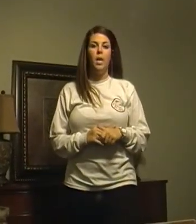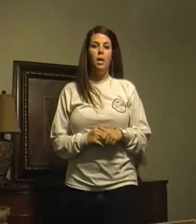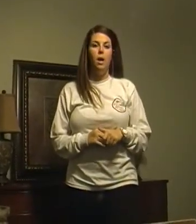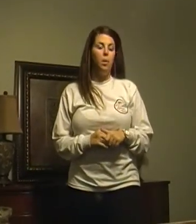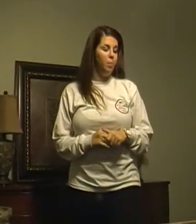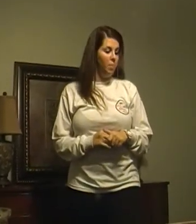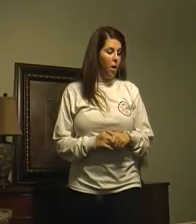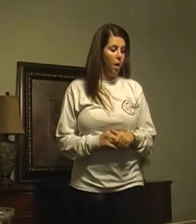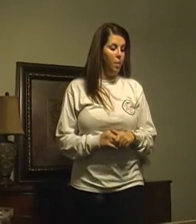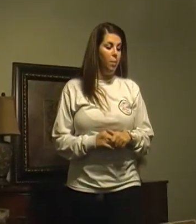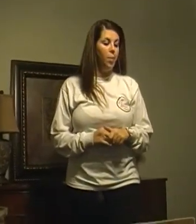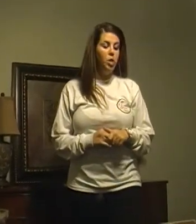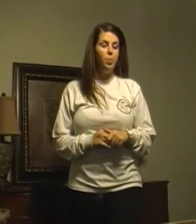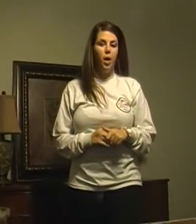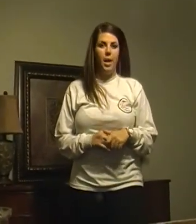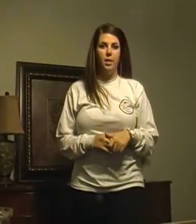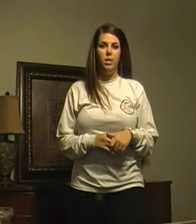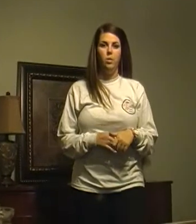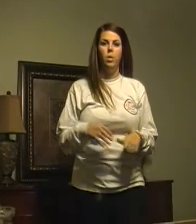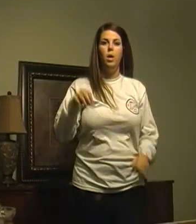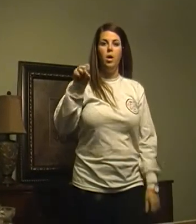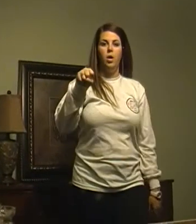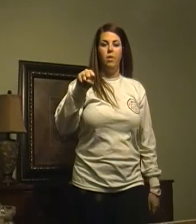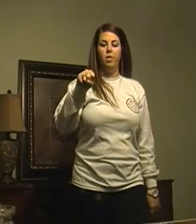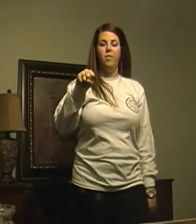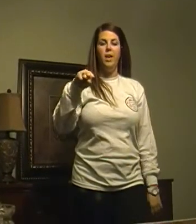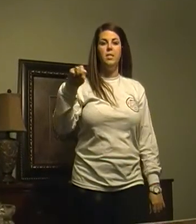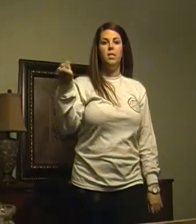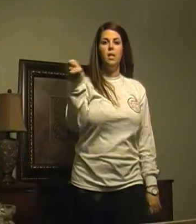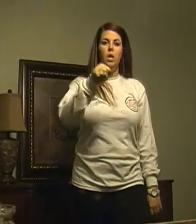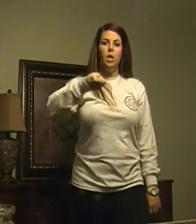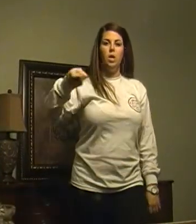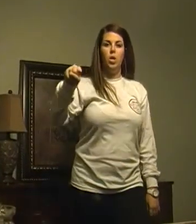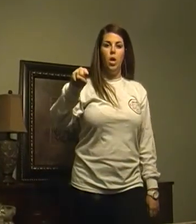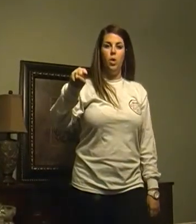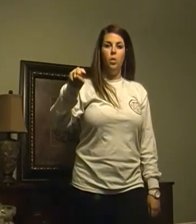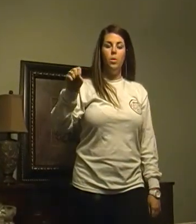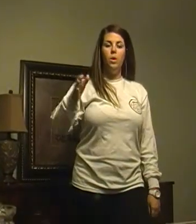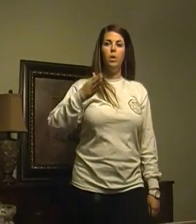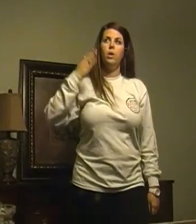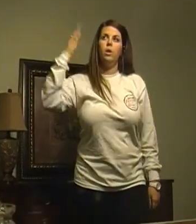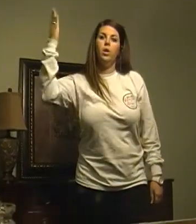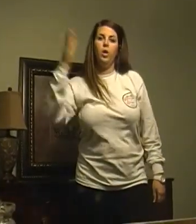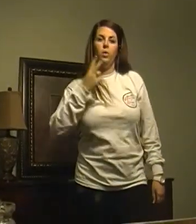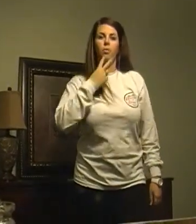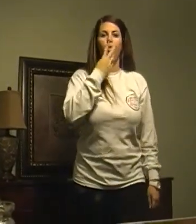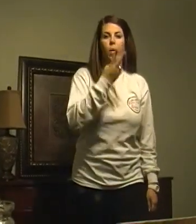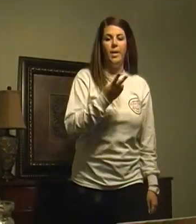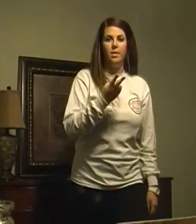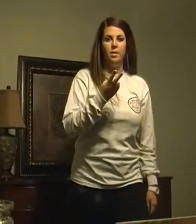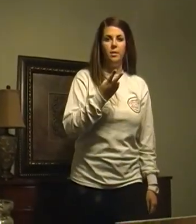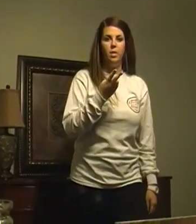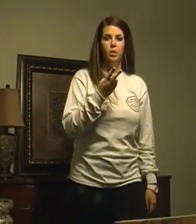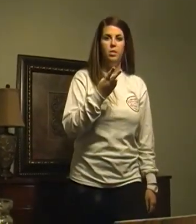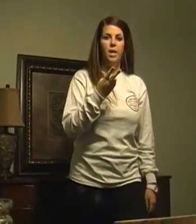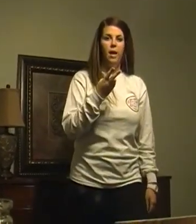in a bush burning. So you have your fist. No, your voice, close